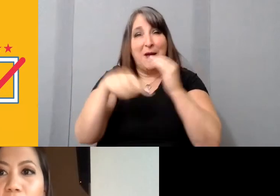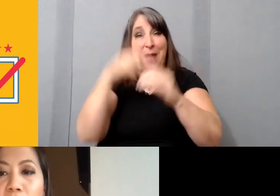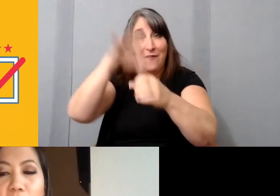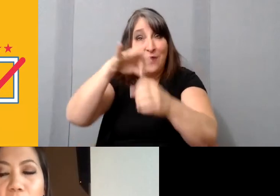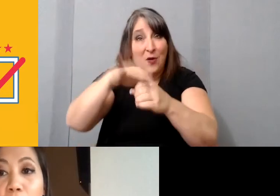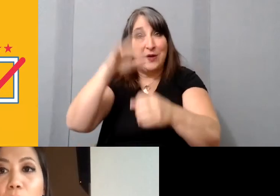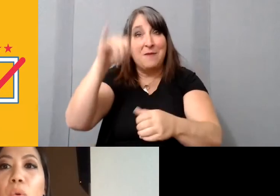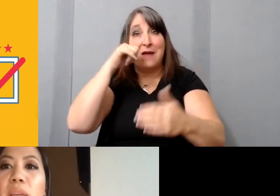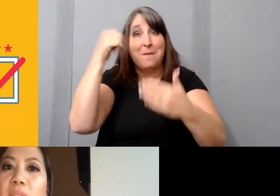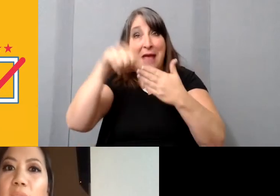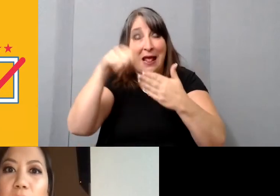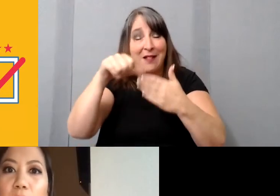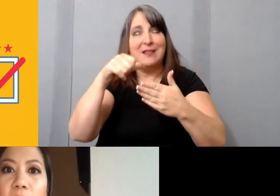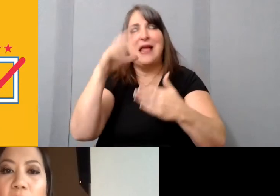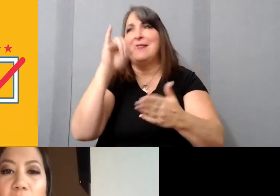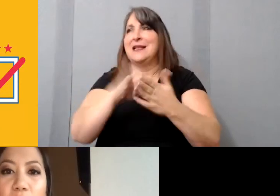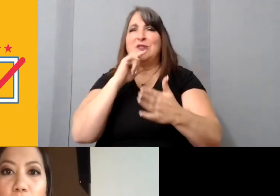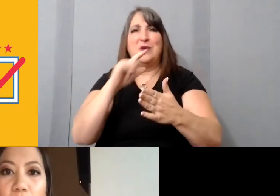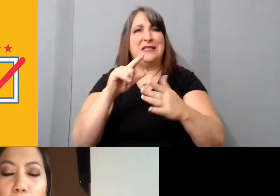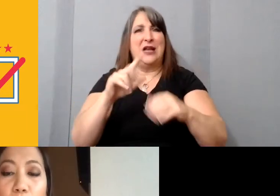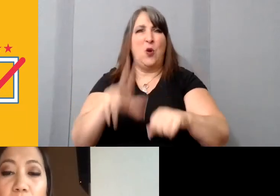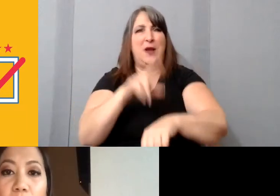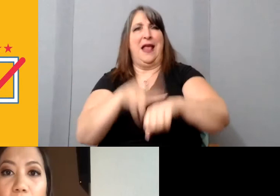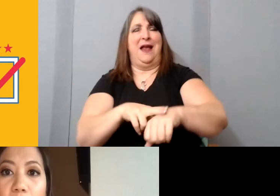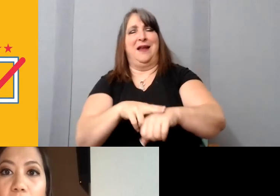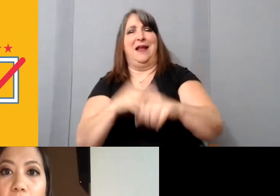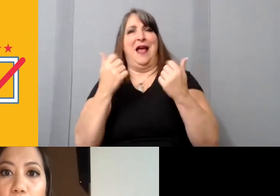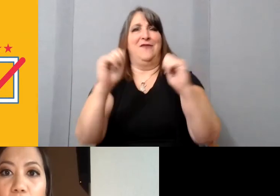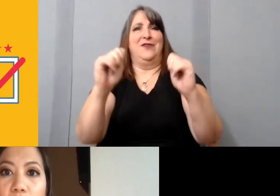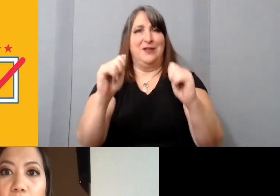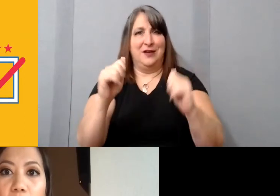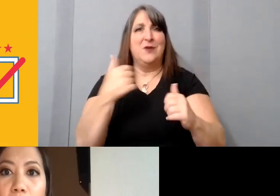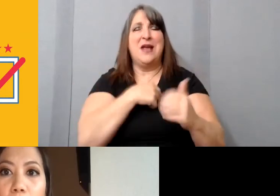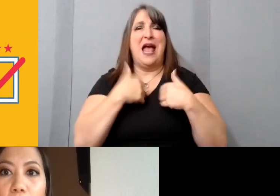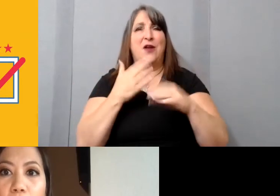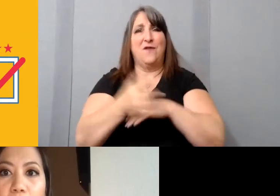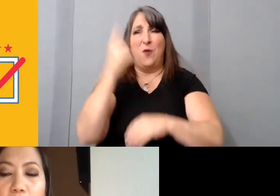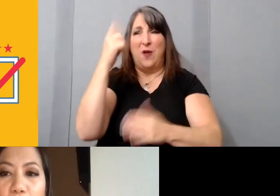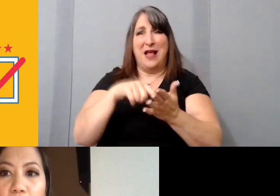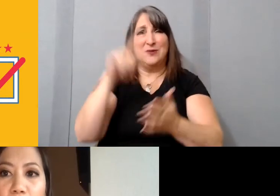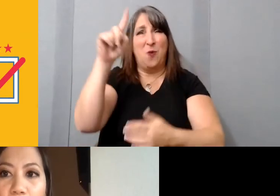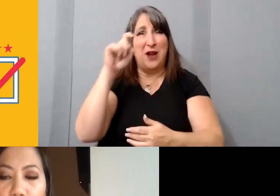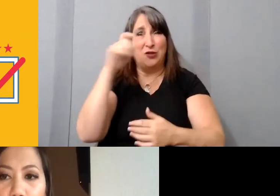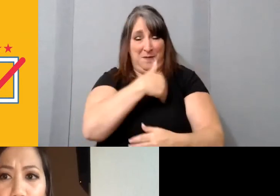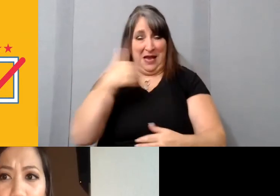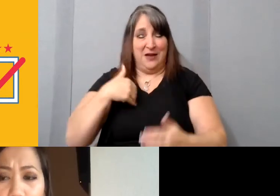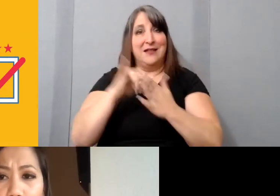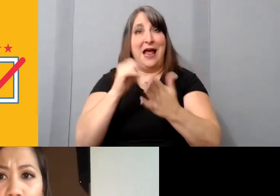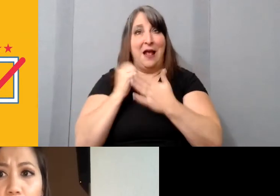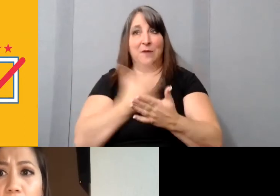all an organic effort. In total, we had more than 1,100 members who helped us push out